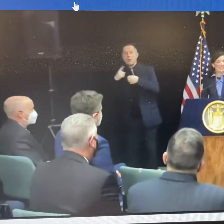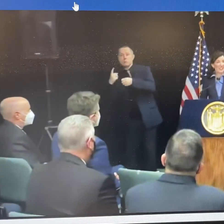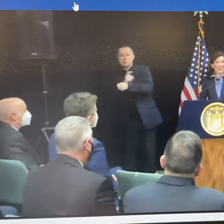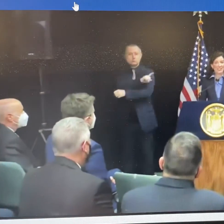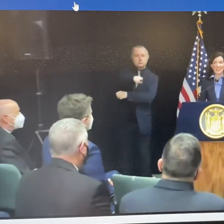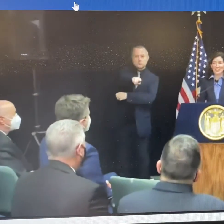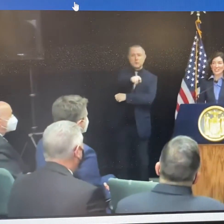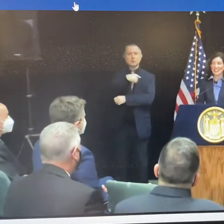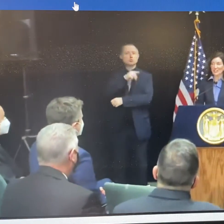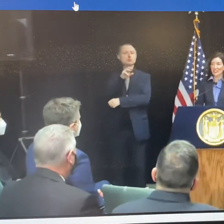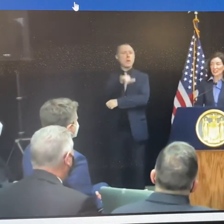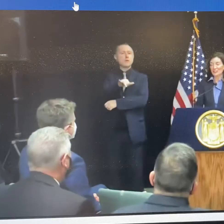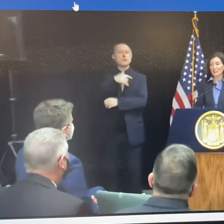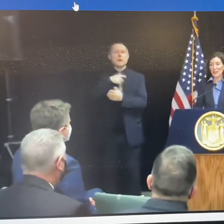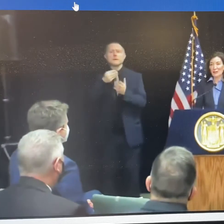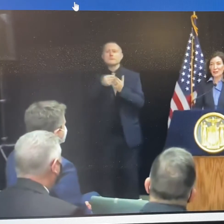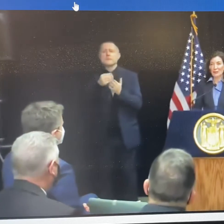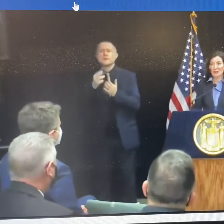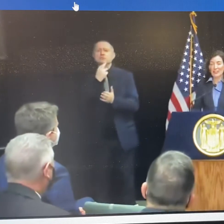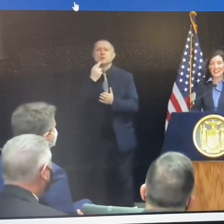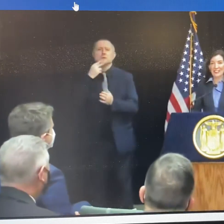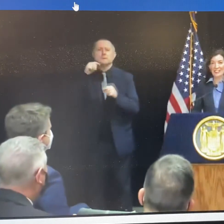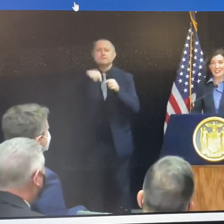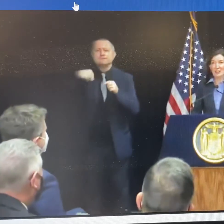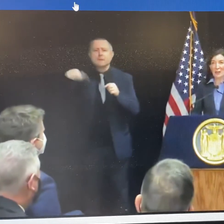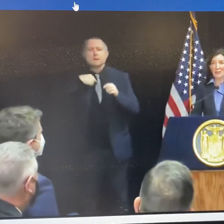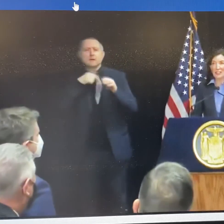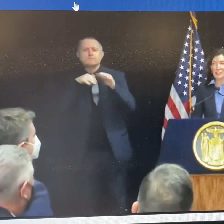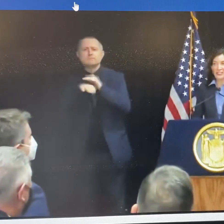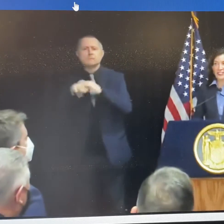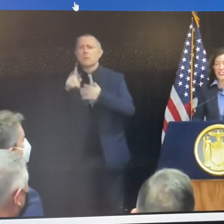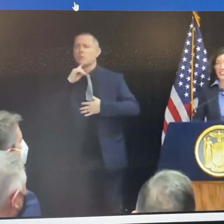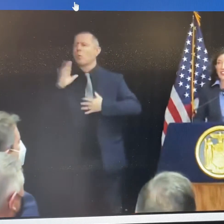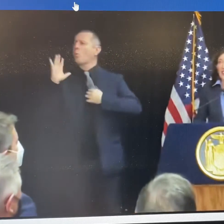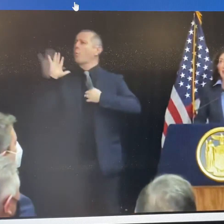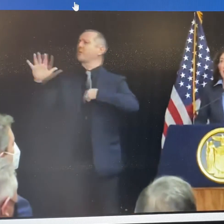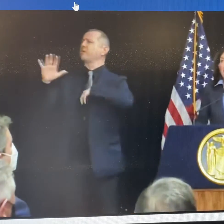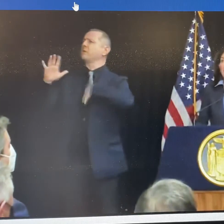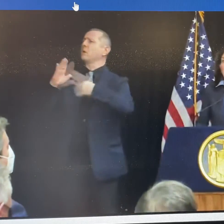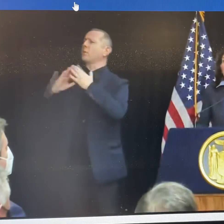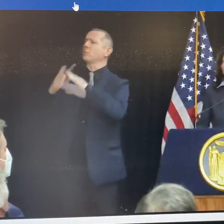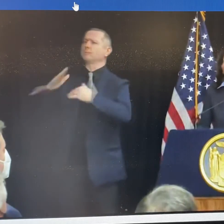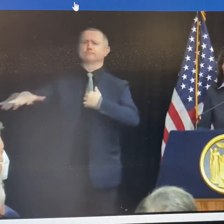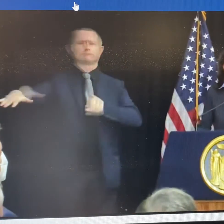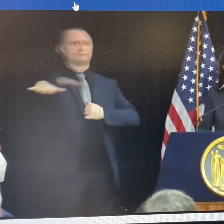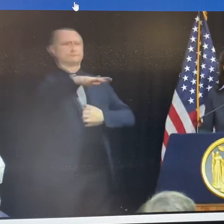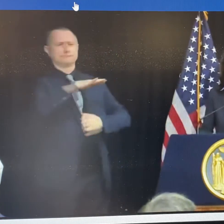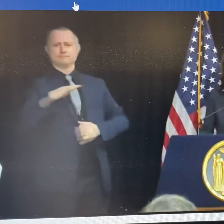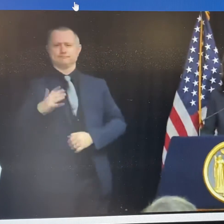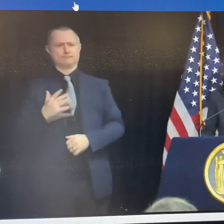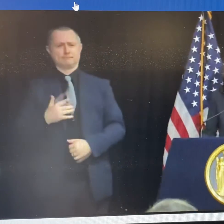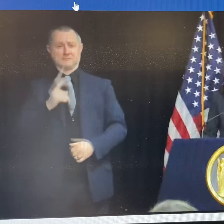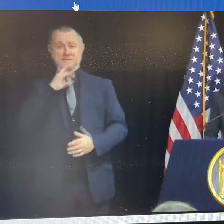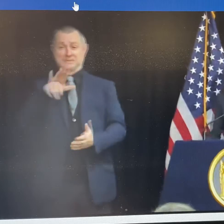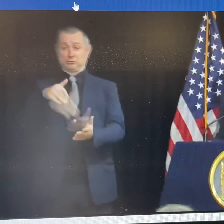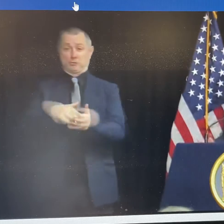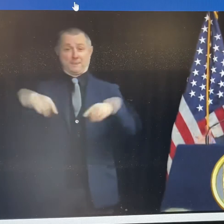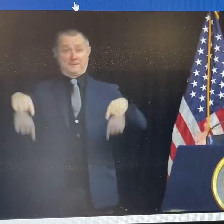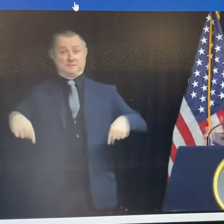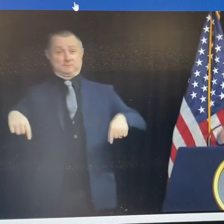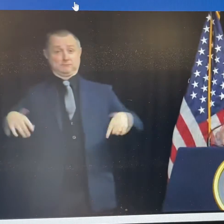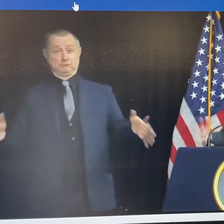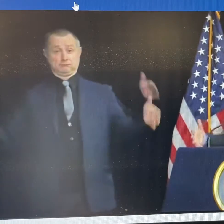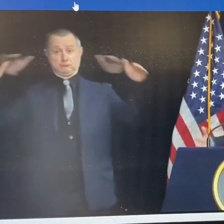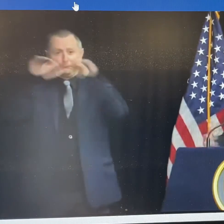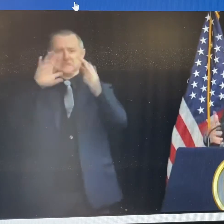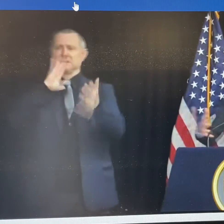Dirty and walking the streets. It's a wonderful, vibrant community, and I just love coming here. And having this center in this place is an important statement, that